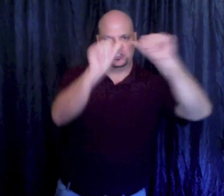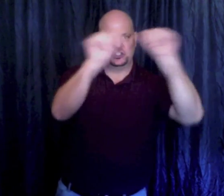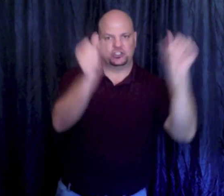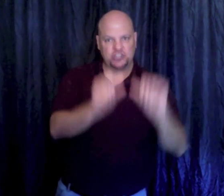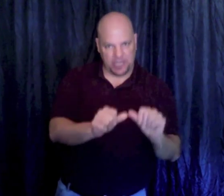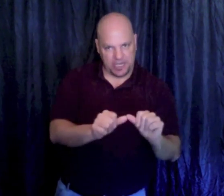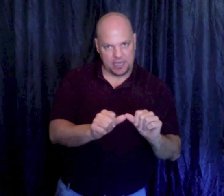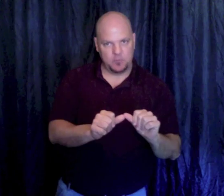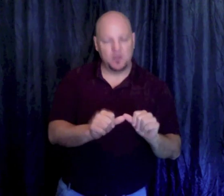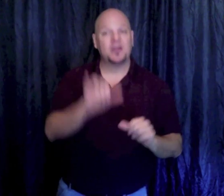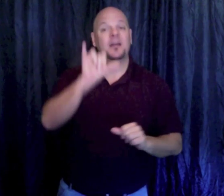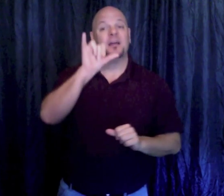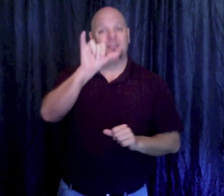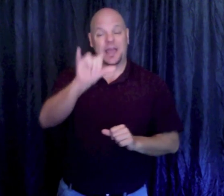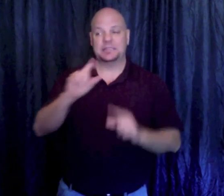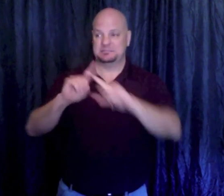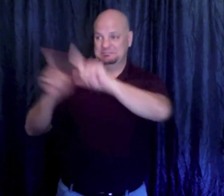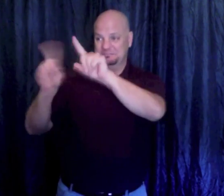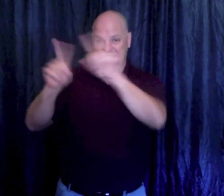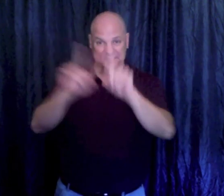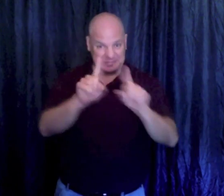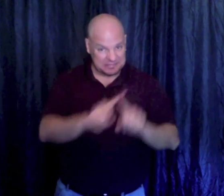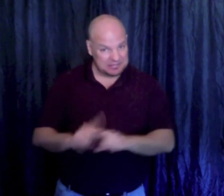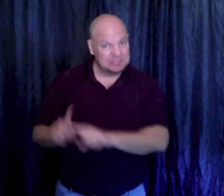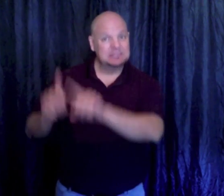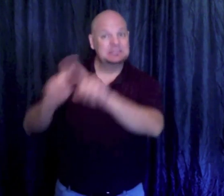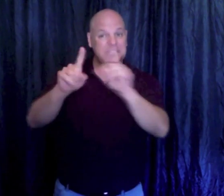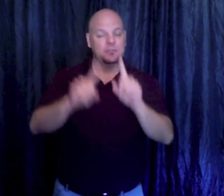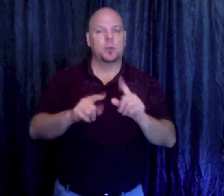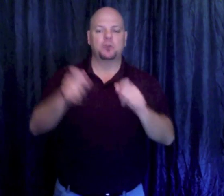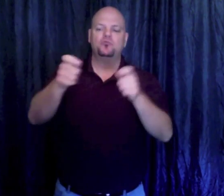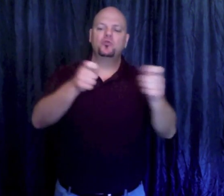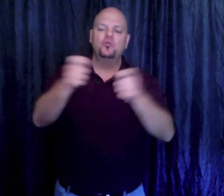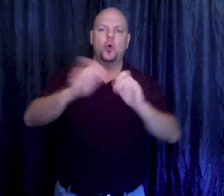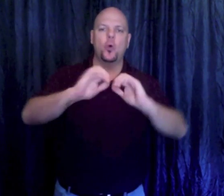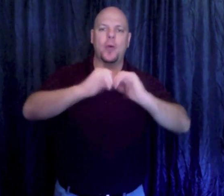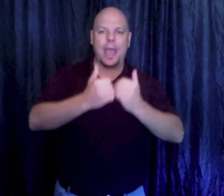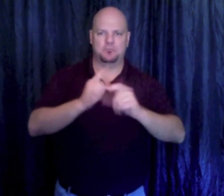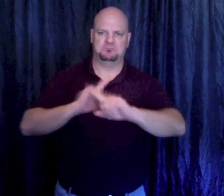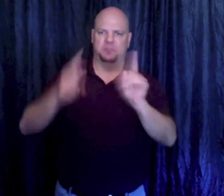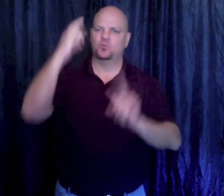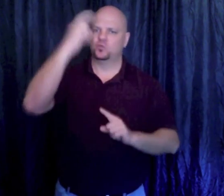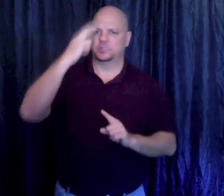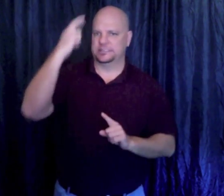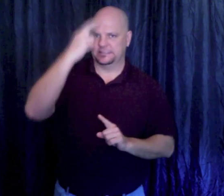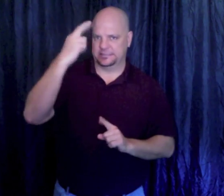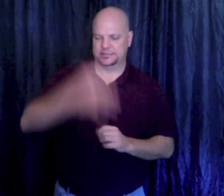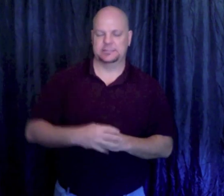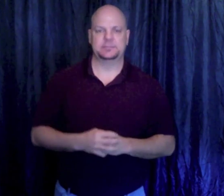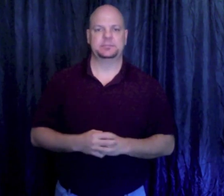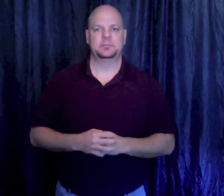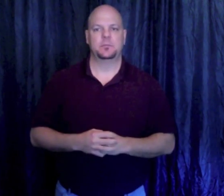are regimented for many different reasons by people.